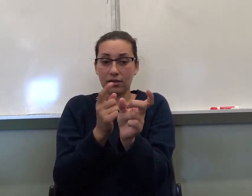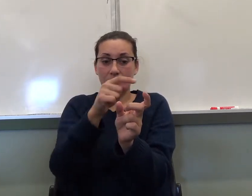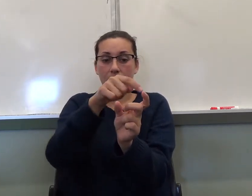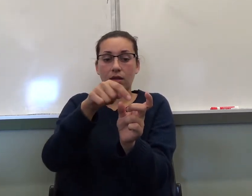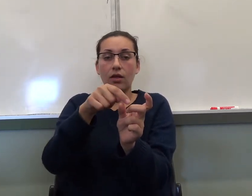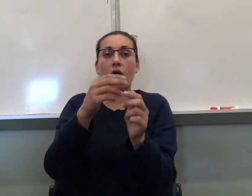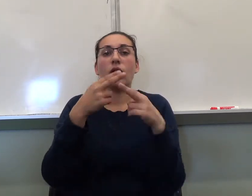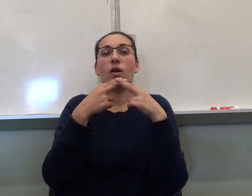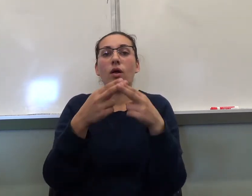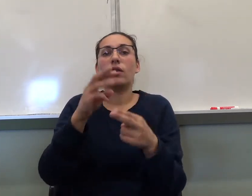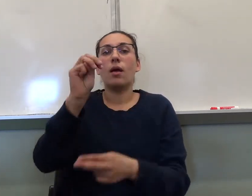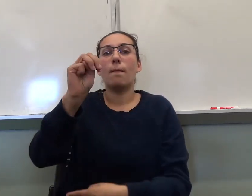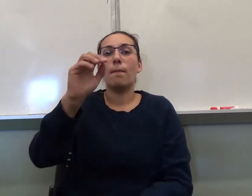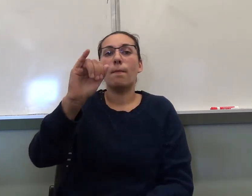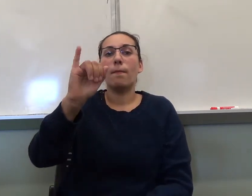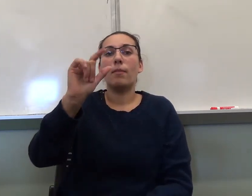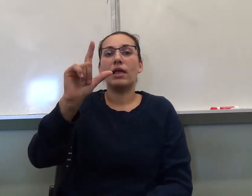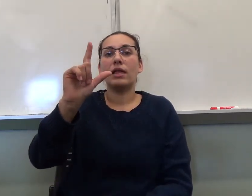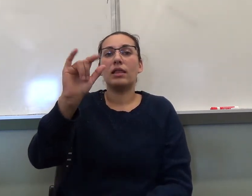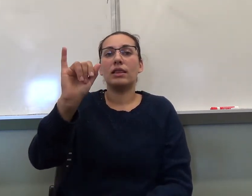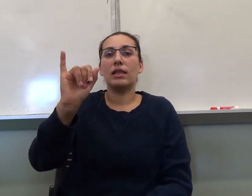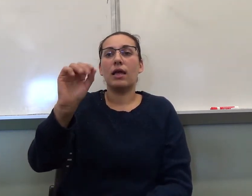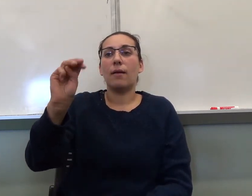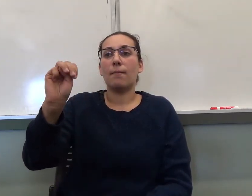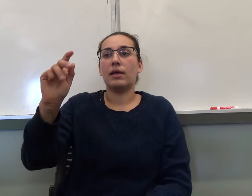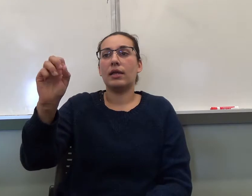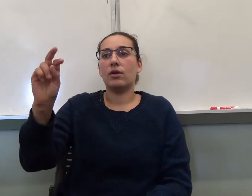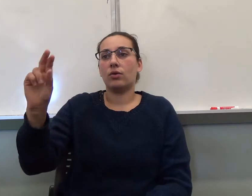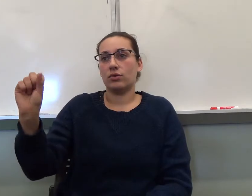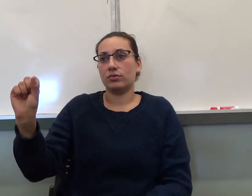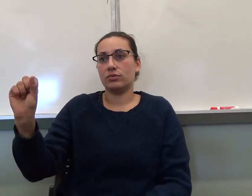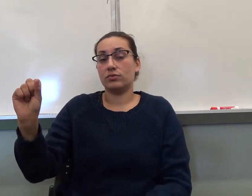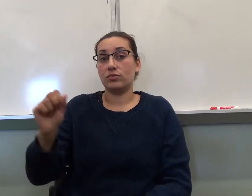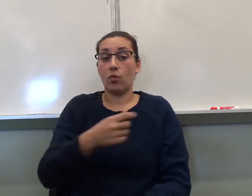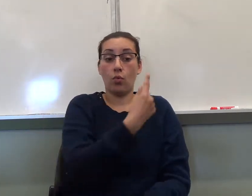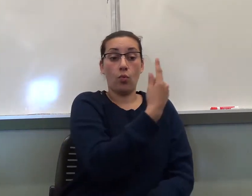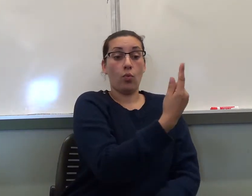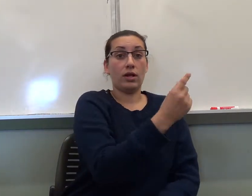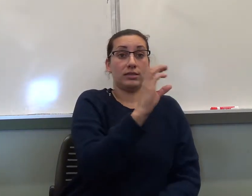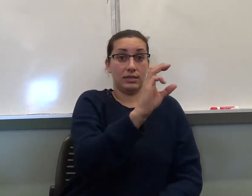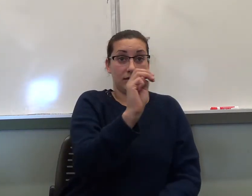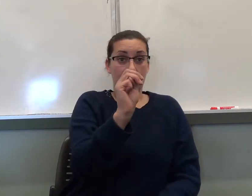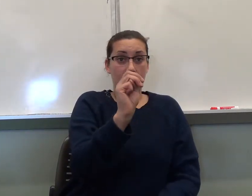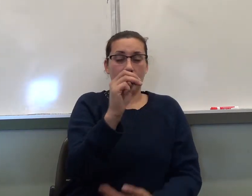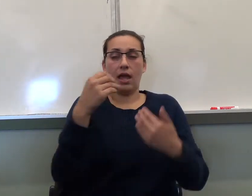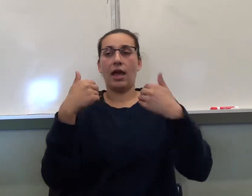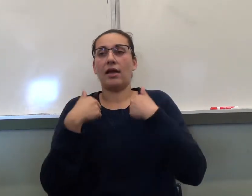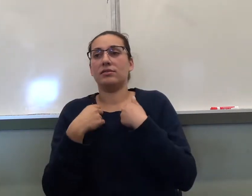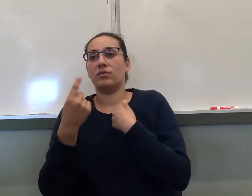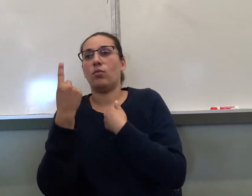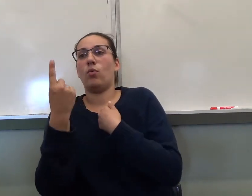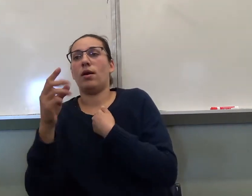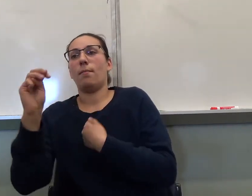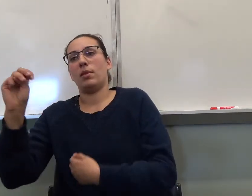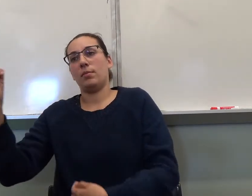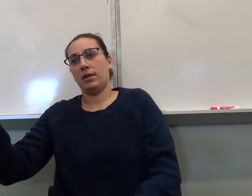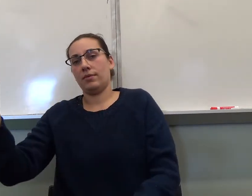millimeters. So each one of these centimeters has 10 millimeters in it. How many centimeters do you have in the whole